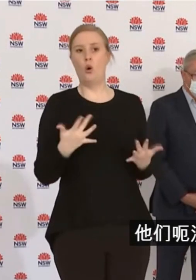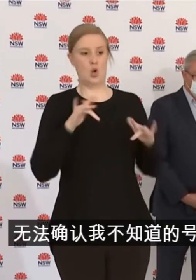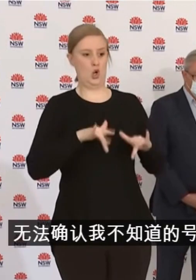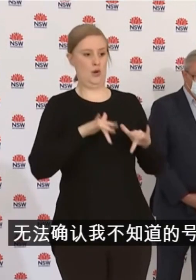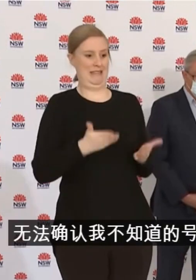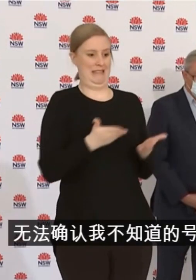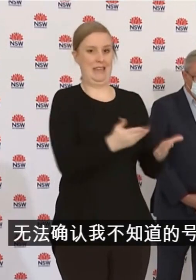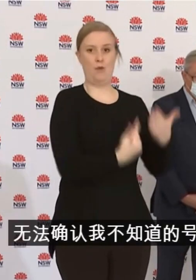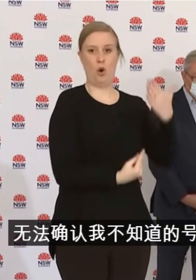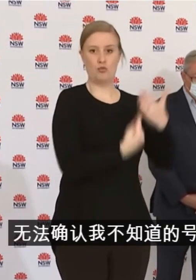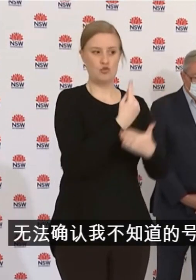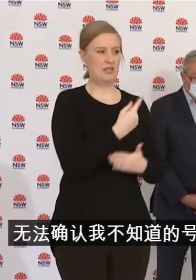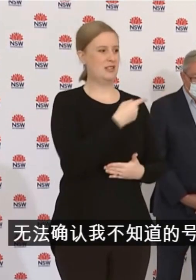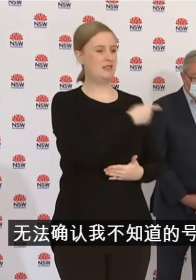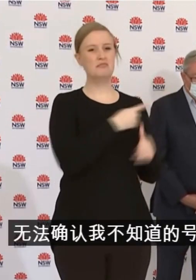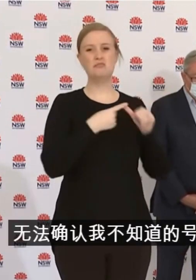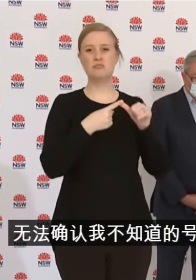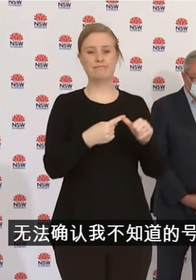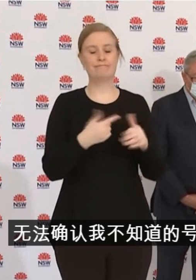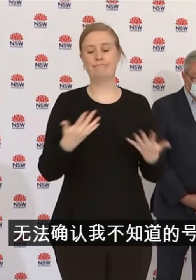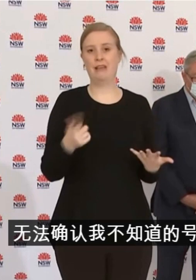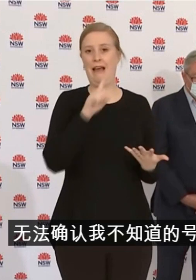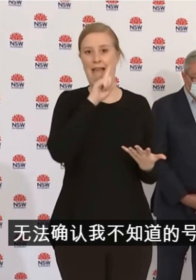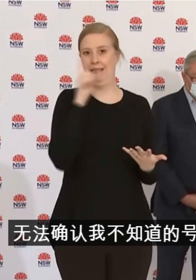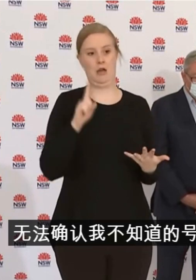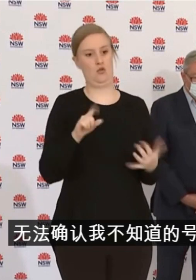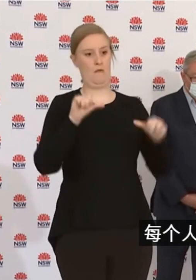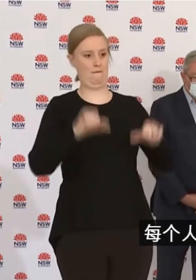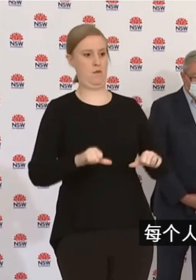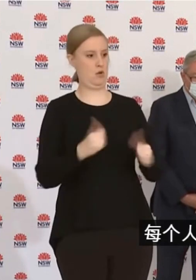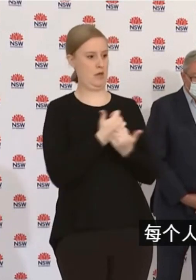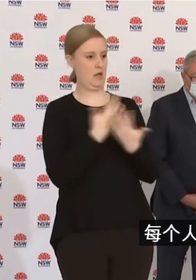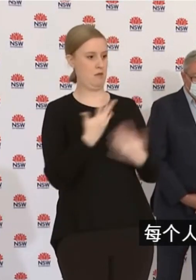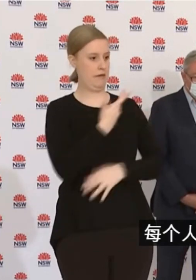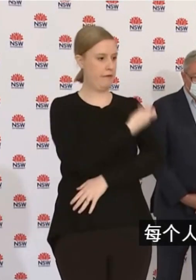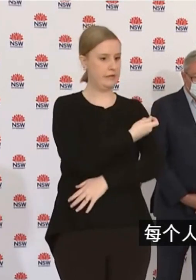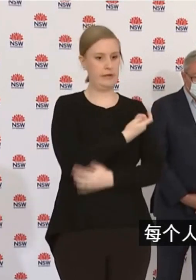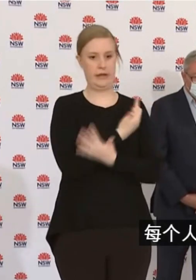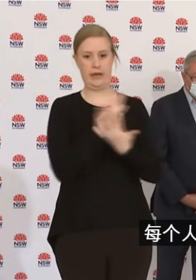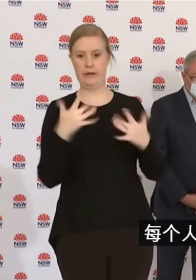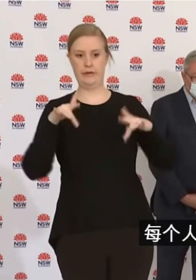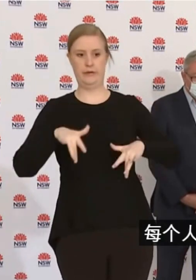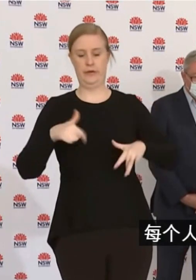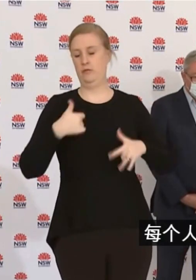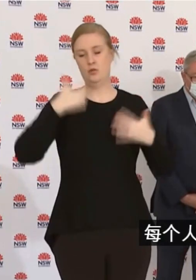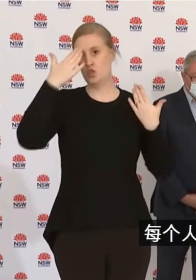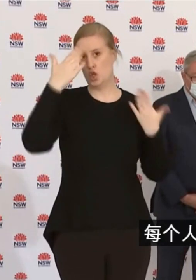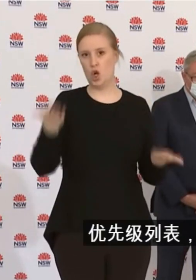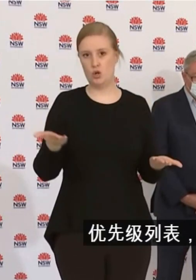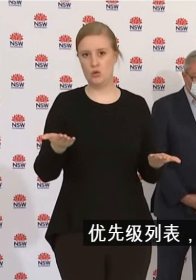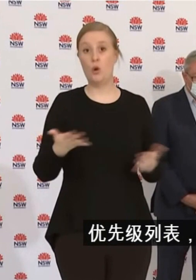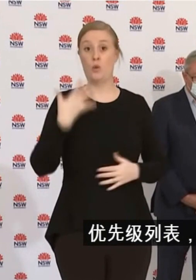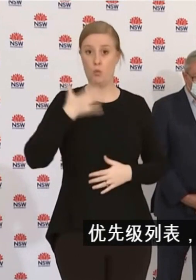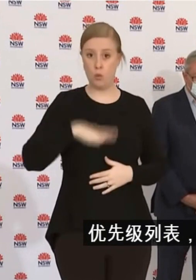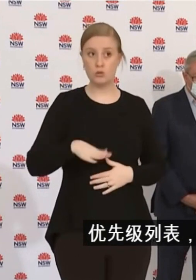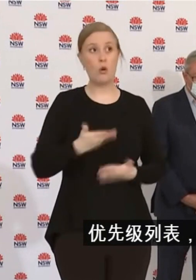No, I can't confirm that number. I don't know. But the message is we are trying to get everyone vaccinated as soon as we can in terms of